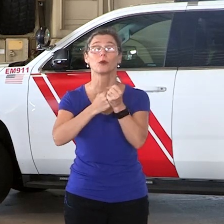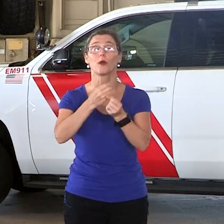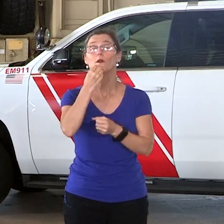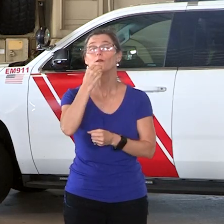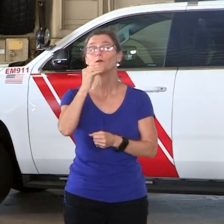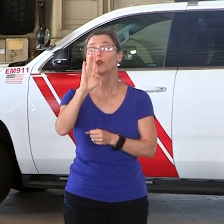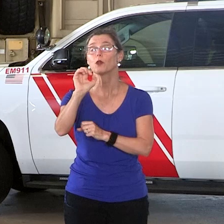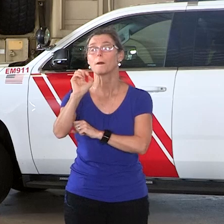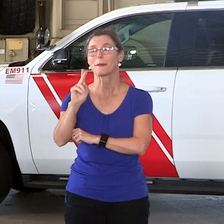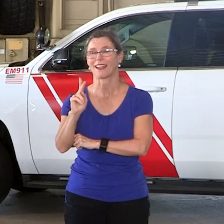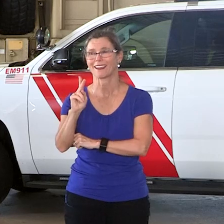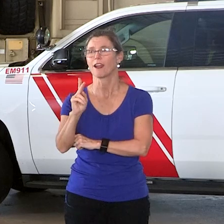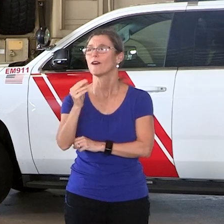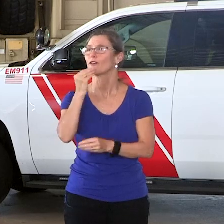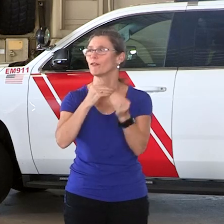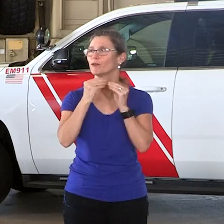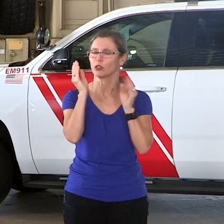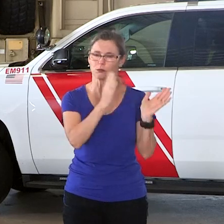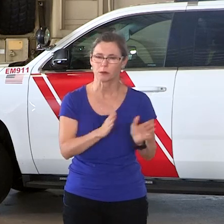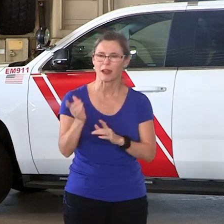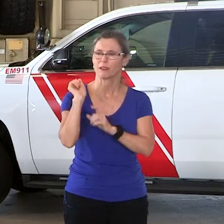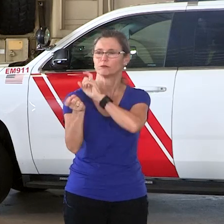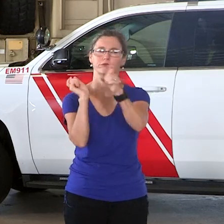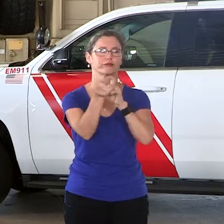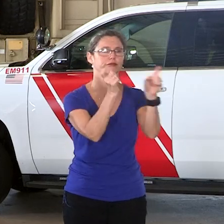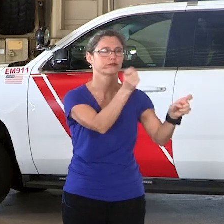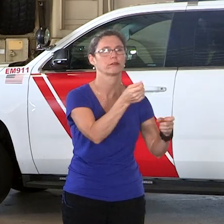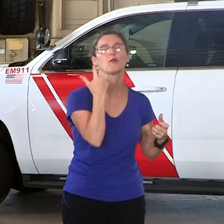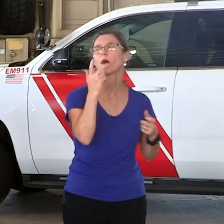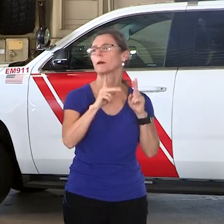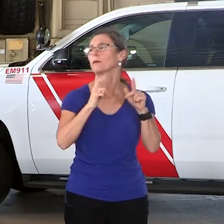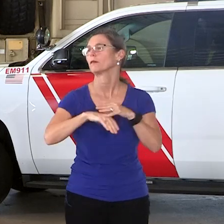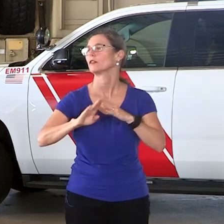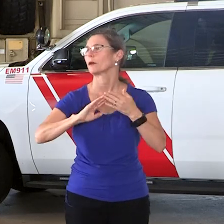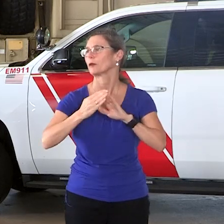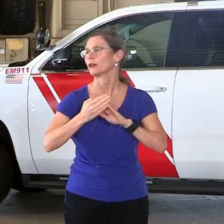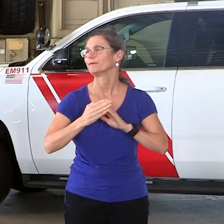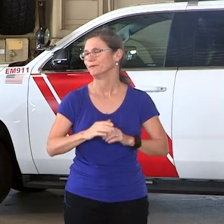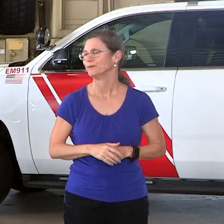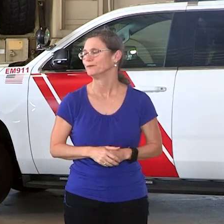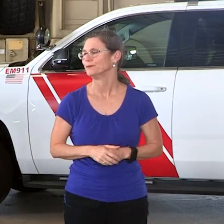those resources and getting food bank distribution out to the communities.